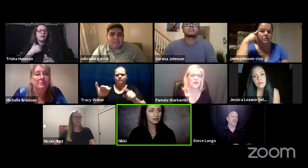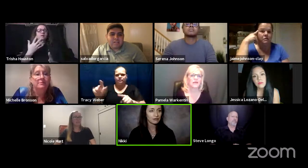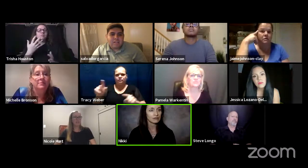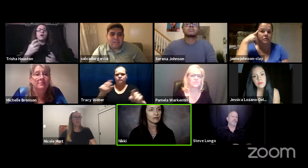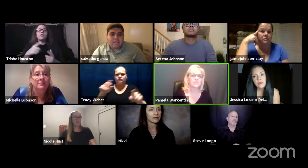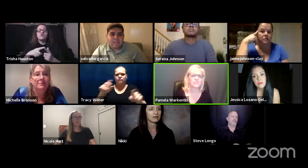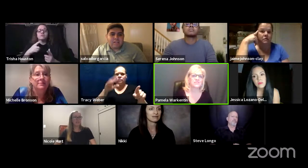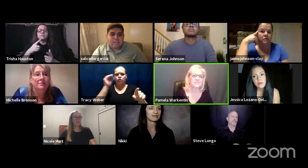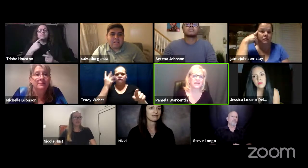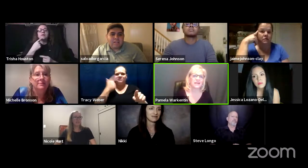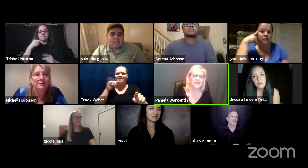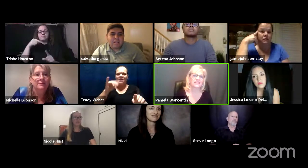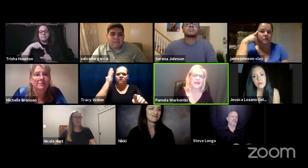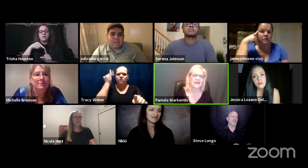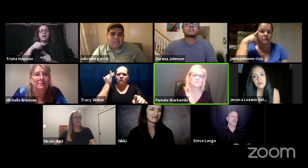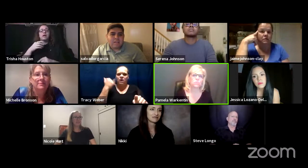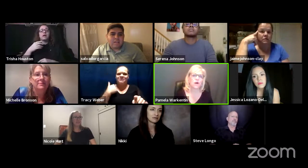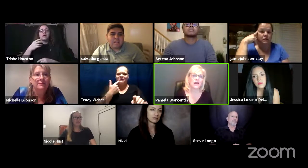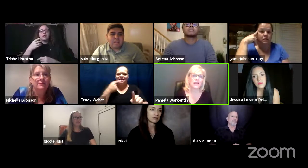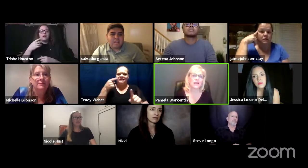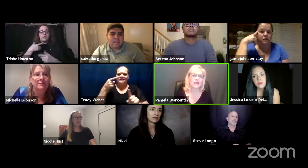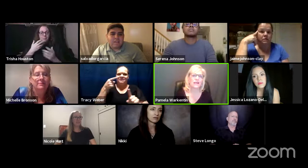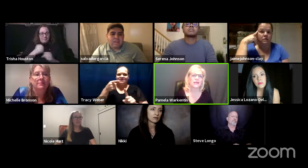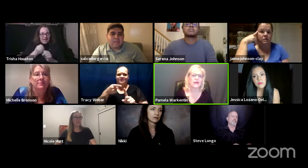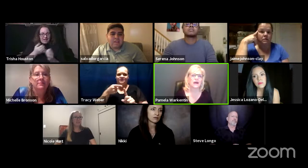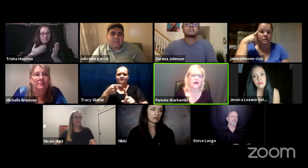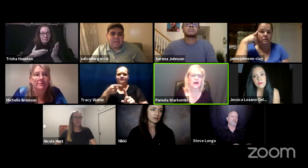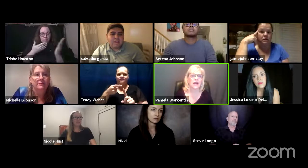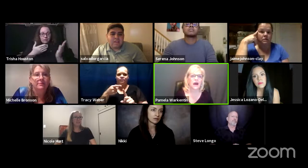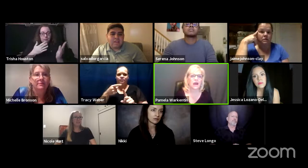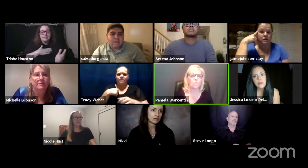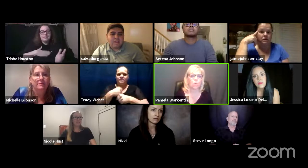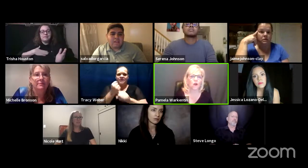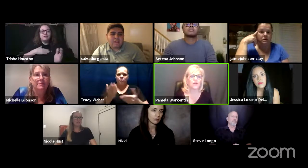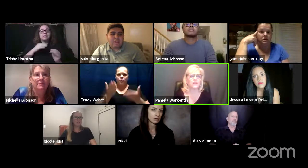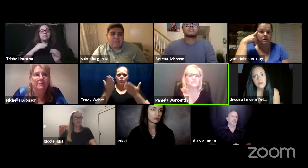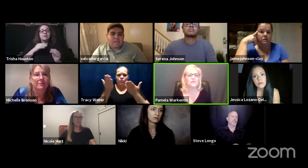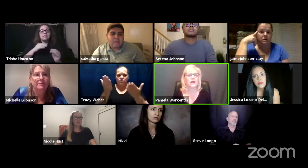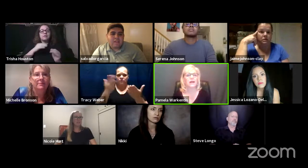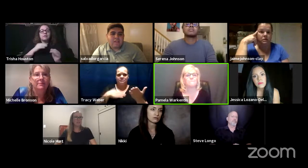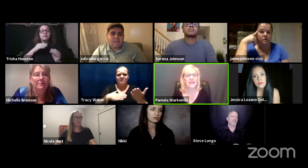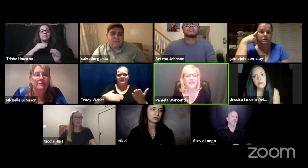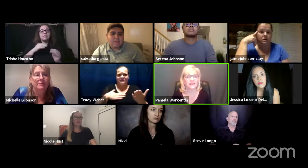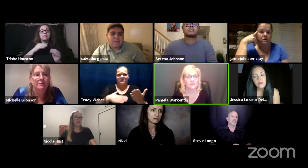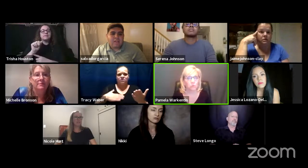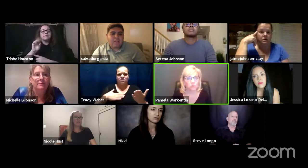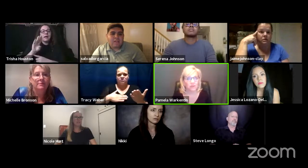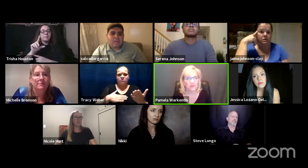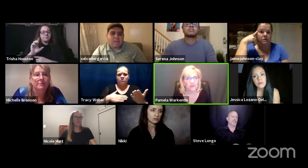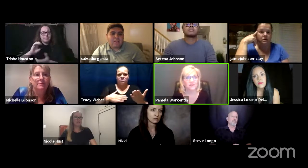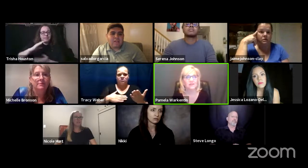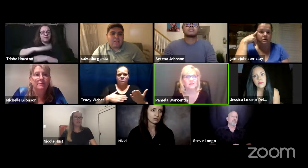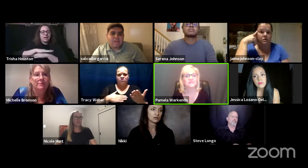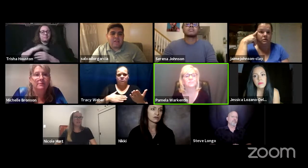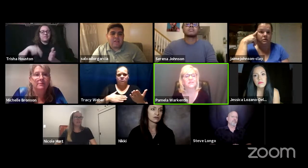And Tricia is saying that is why I am making the motion to